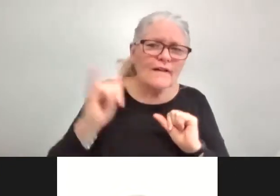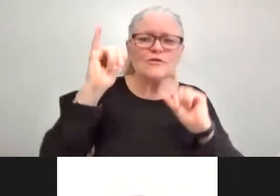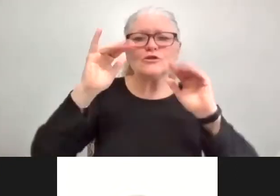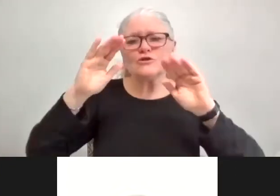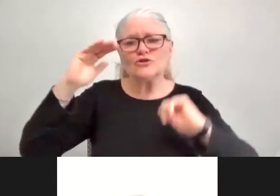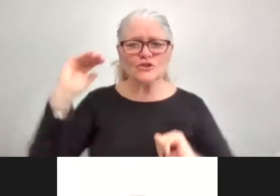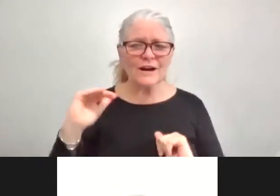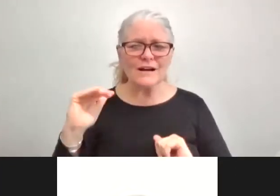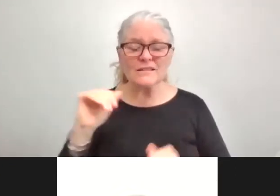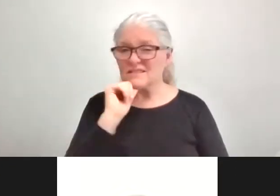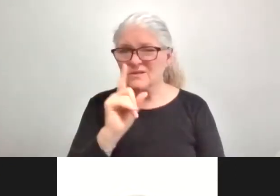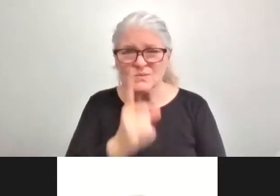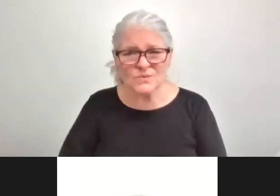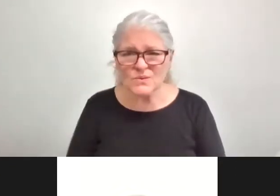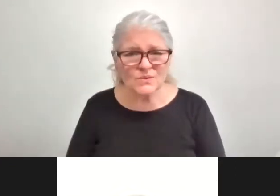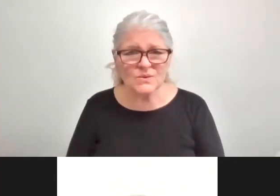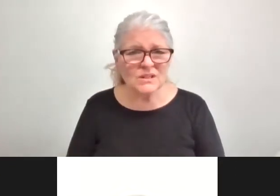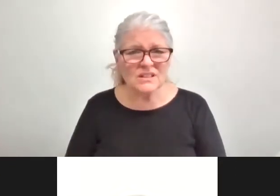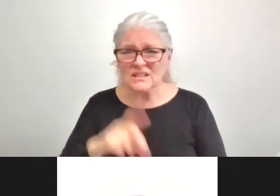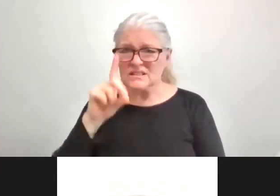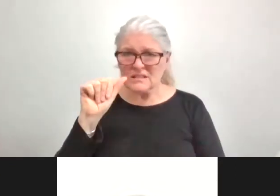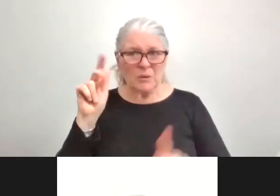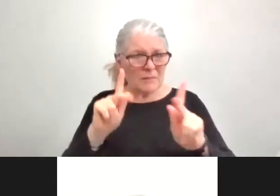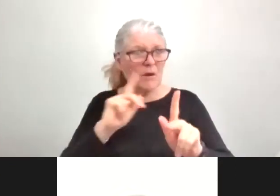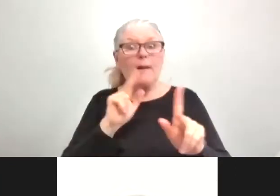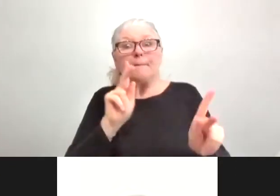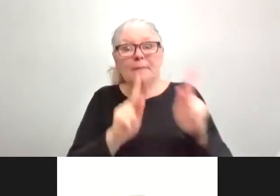not true. Disabled people are literally just people who happen to be disabled.